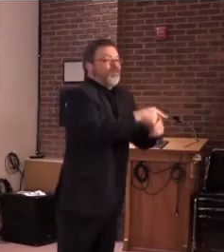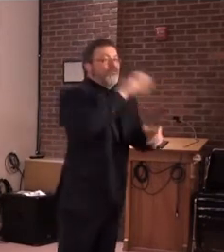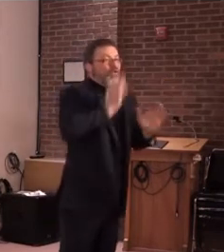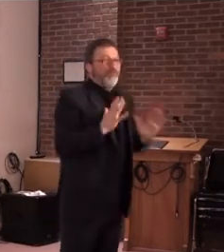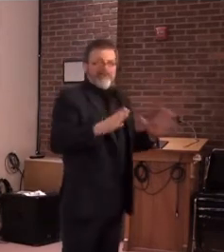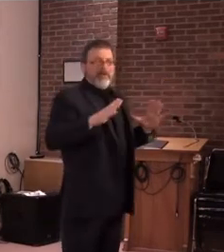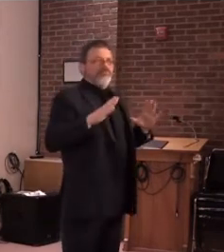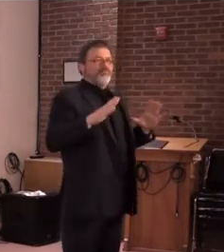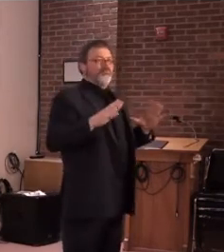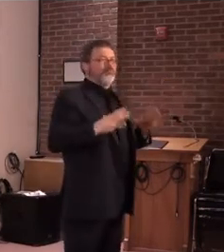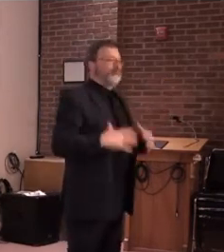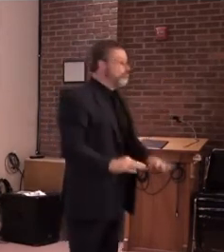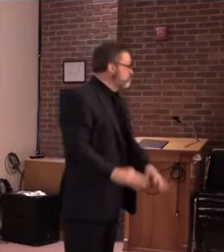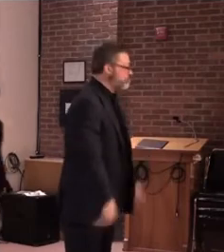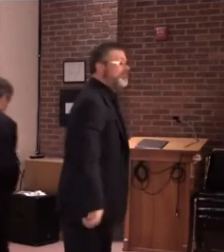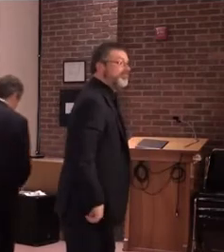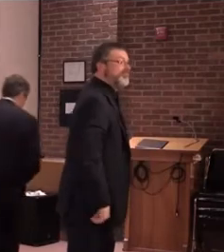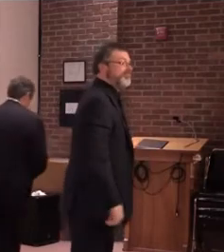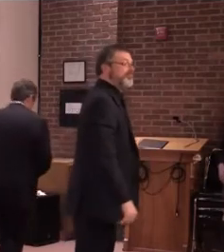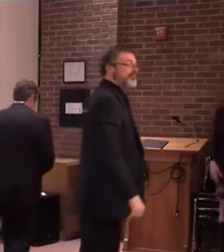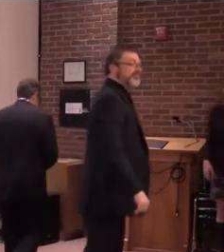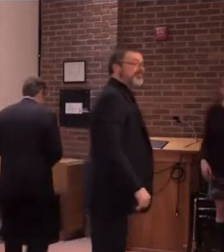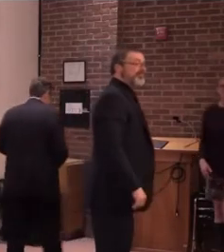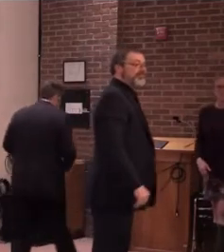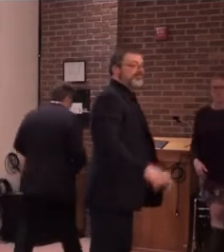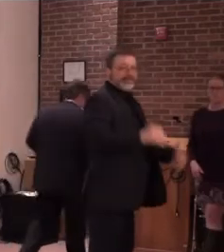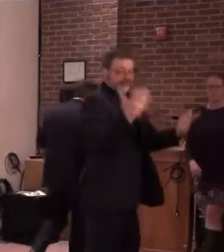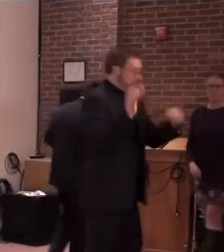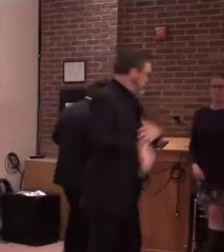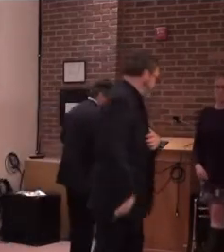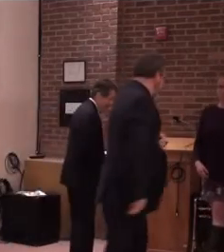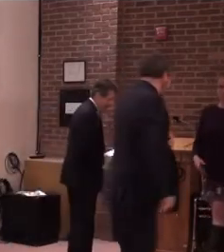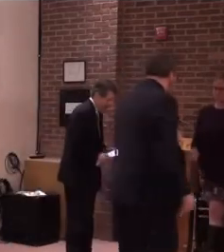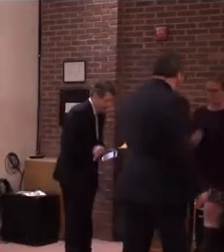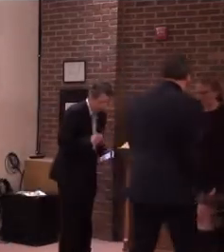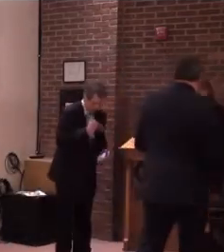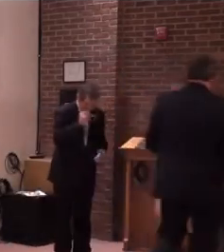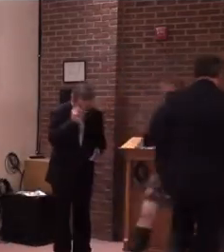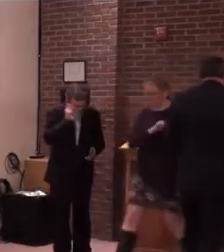Great, thank you very much. Ed Barber, Newport Daily Express.